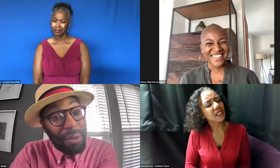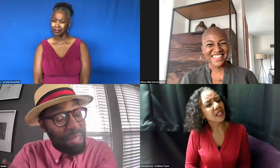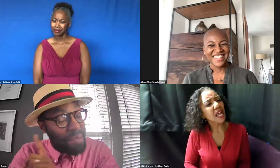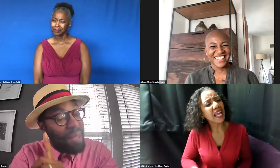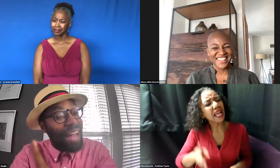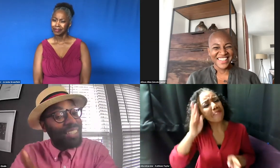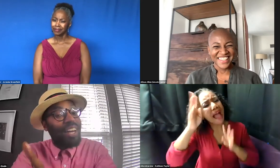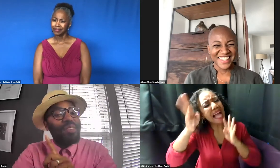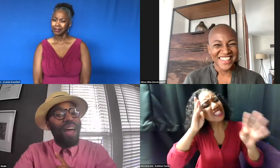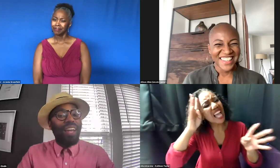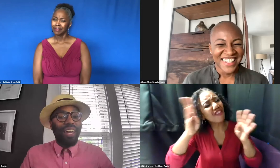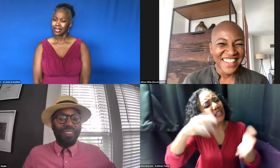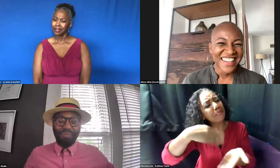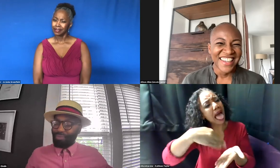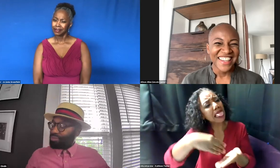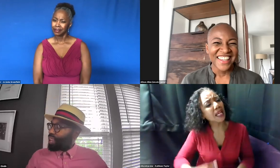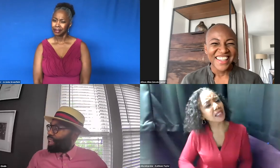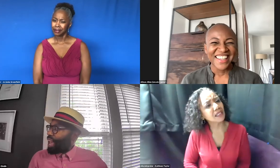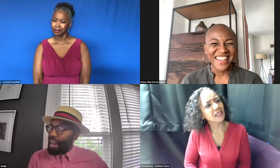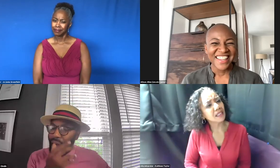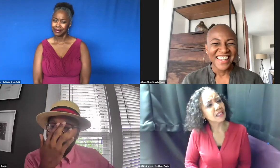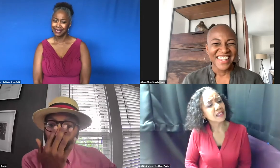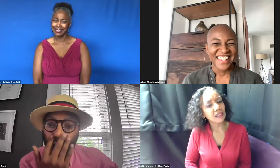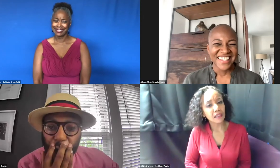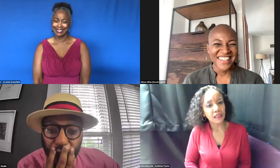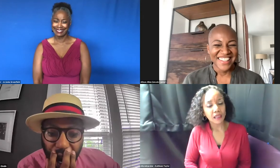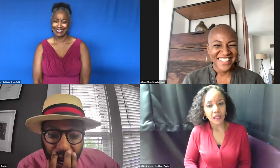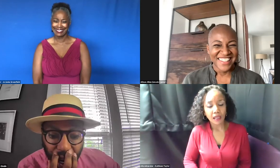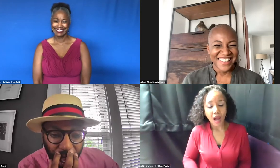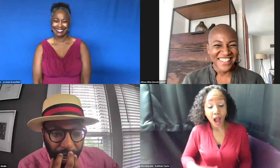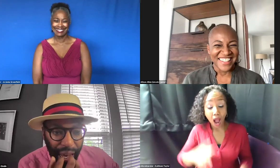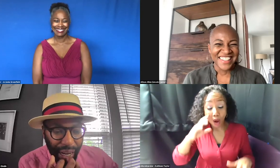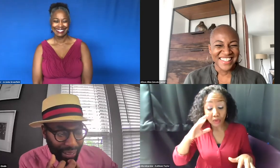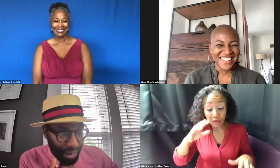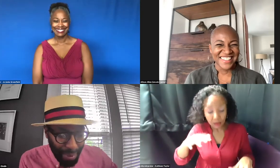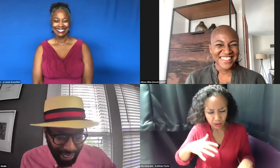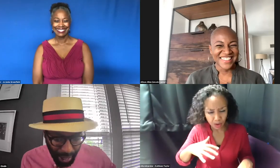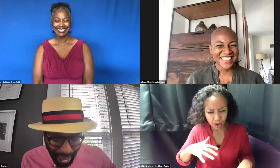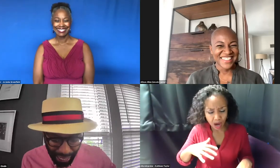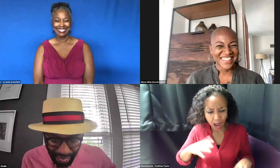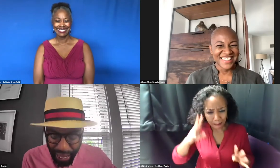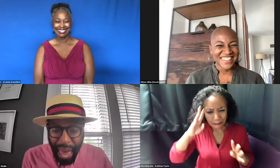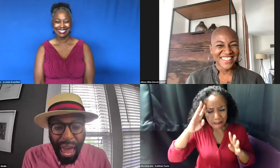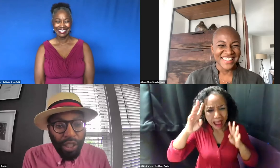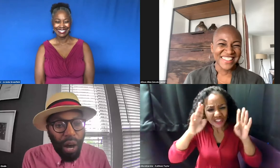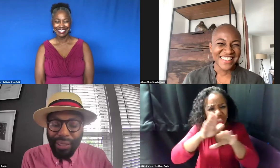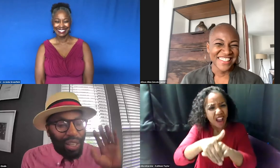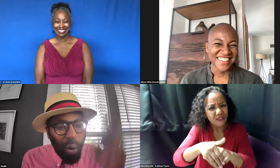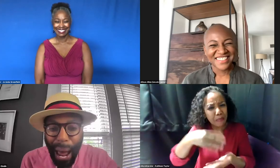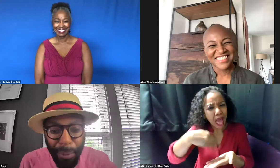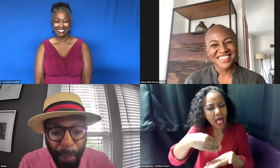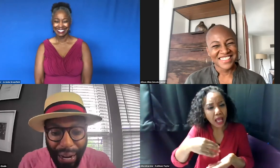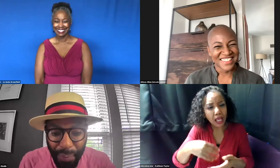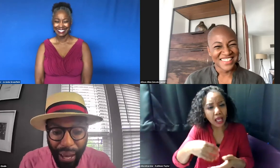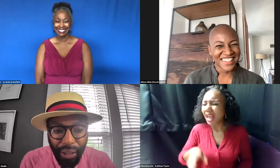ballet. Imaginary ballet. And I was so struck. And I said, imaginary ballet. And so I was like, you